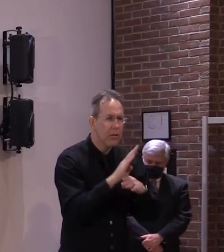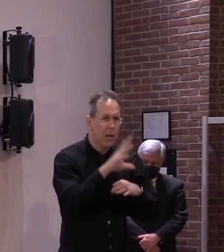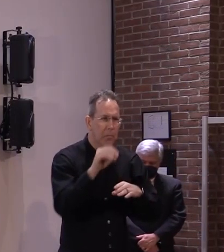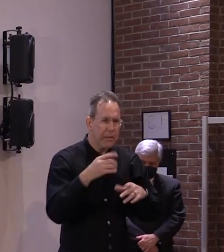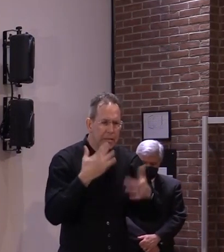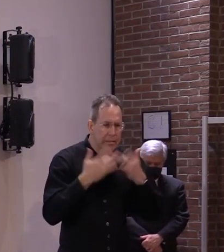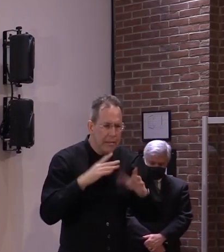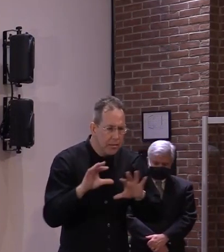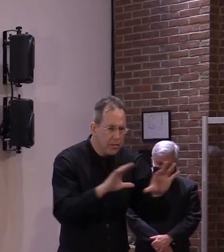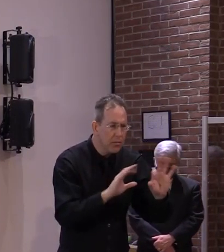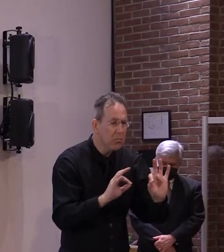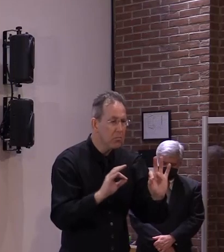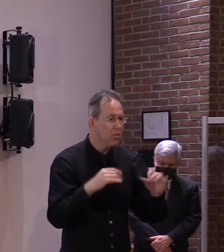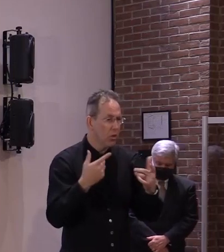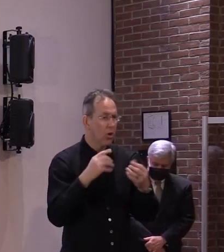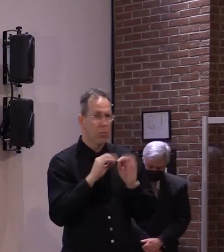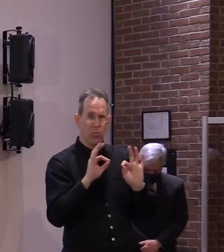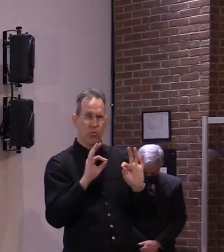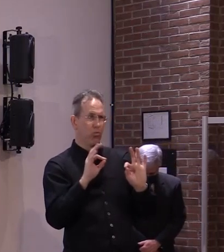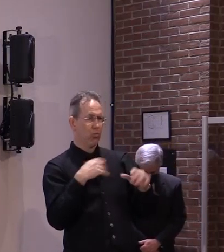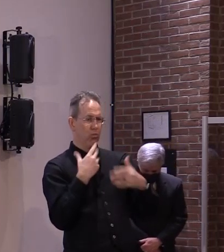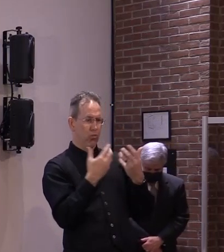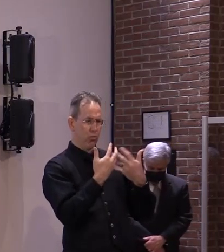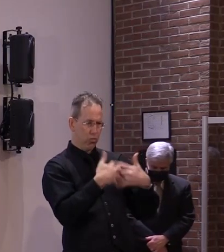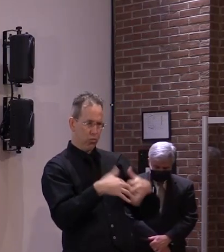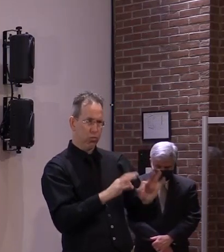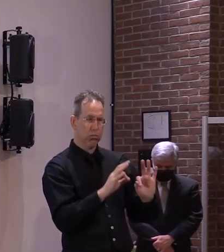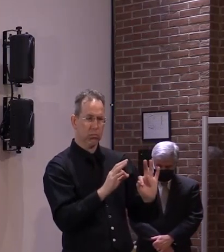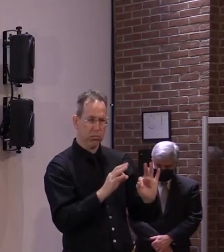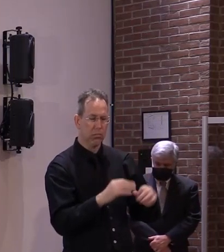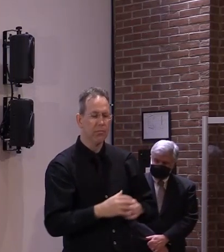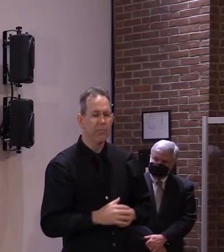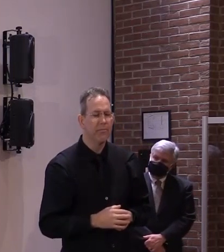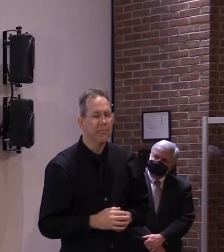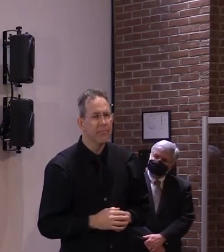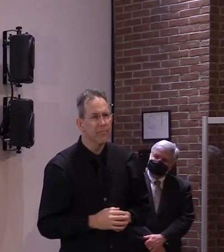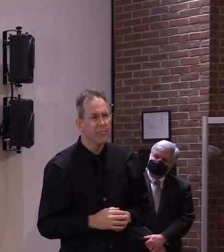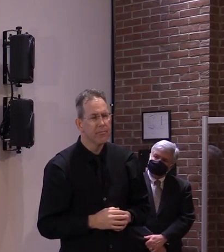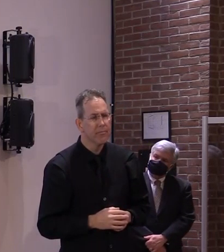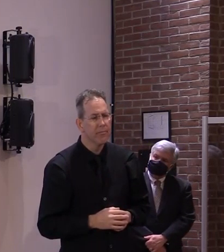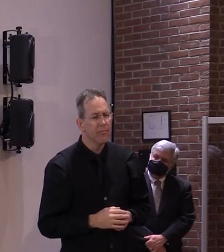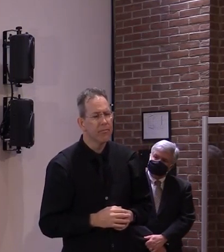number of loans that were issued as of a couple of weeks ago.